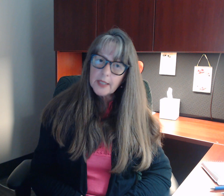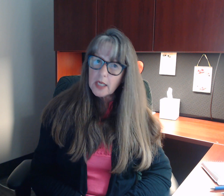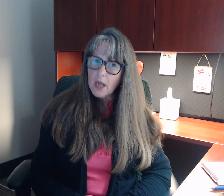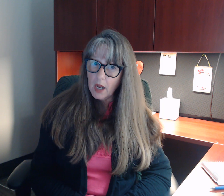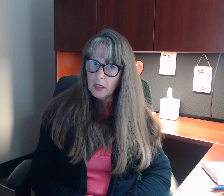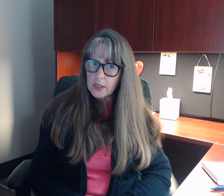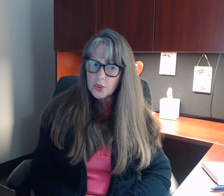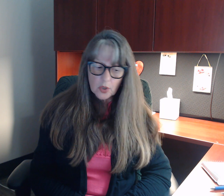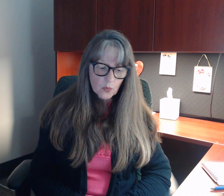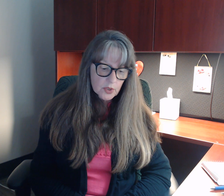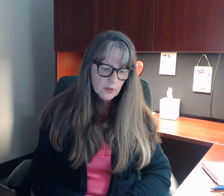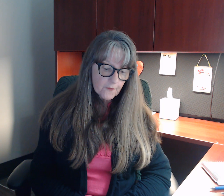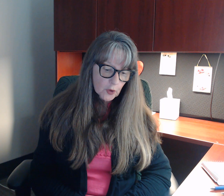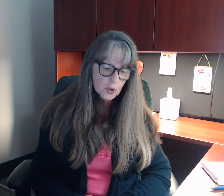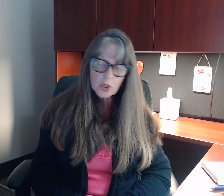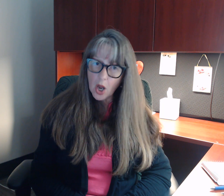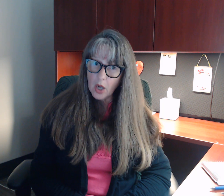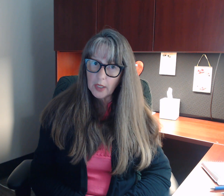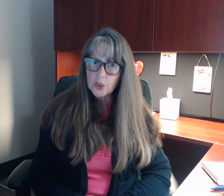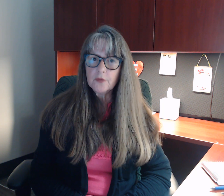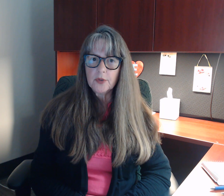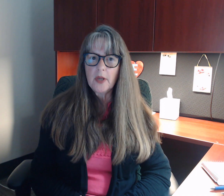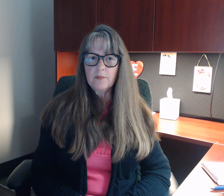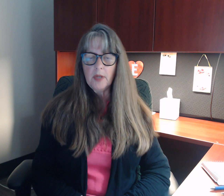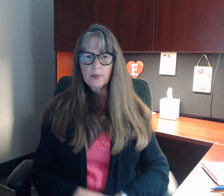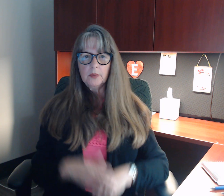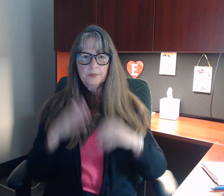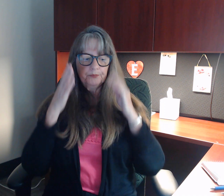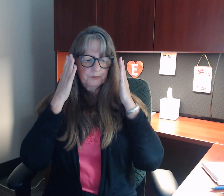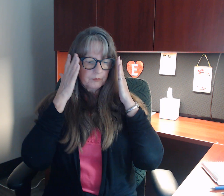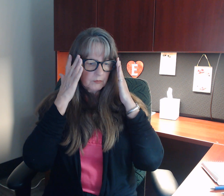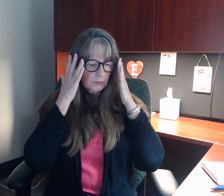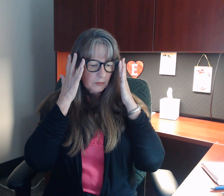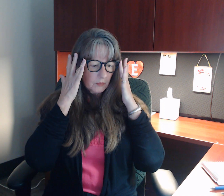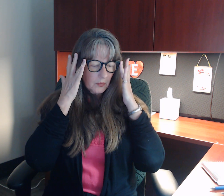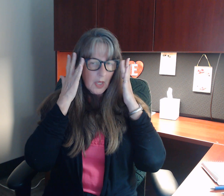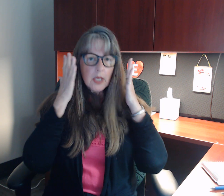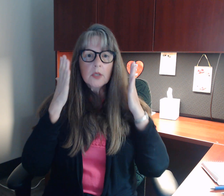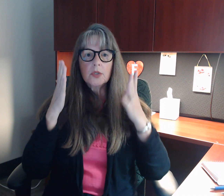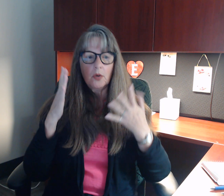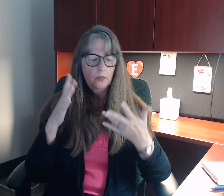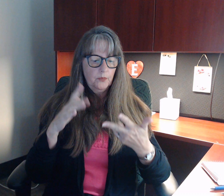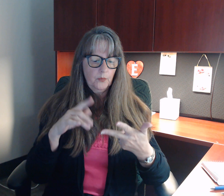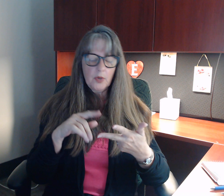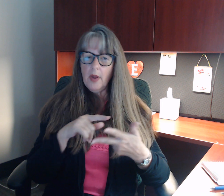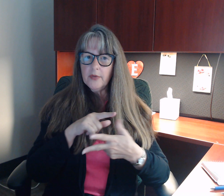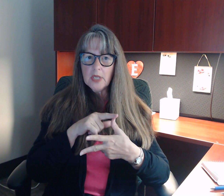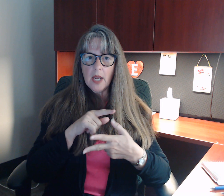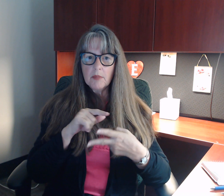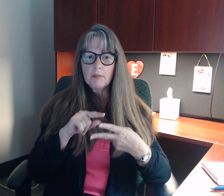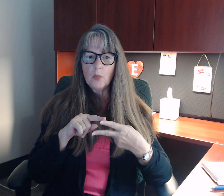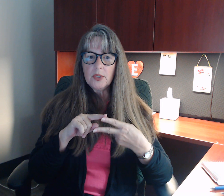Gallaudet College was the first college for deaf people. So, we don't have a time, but we do